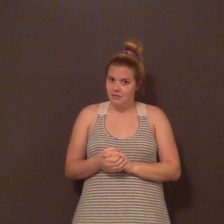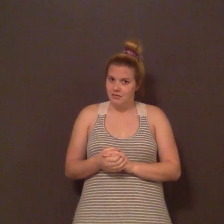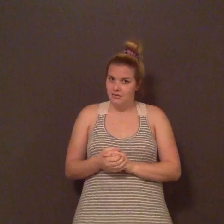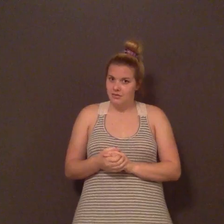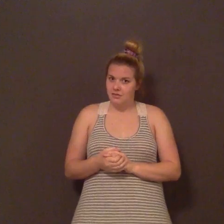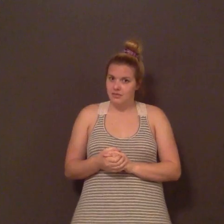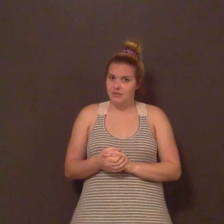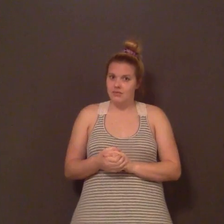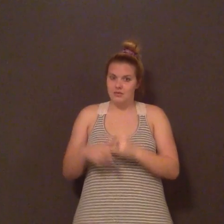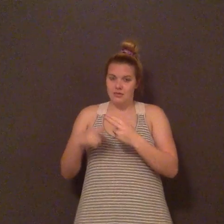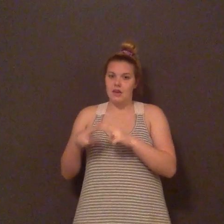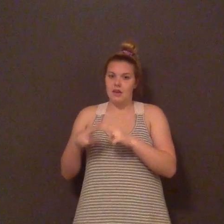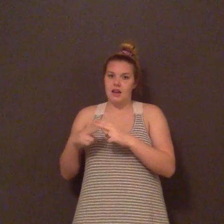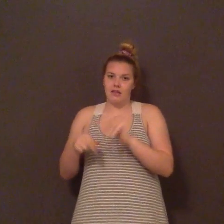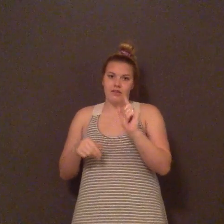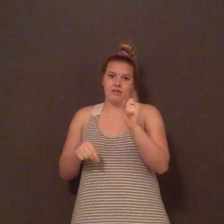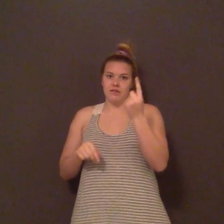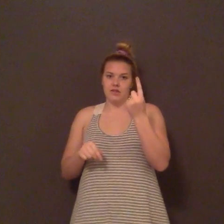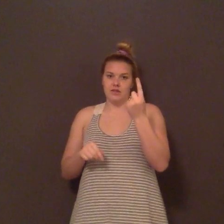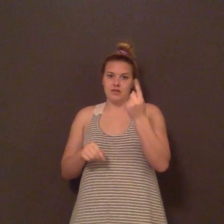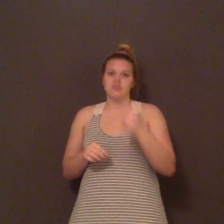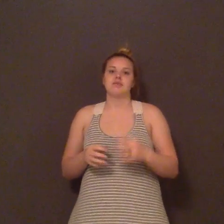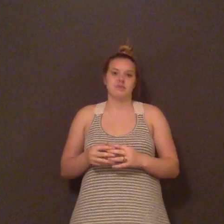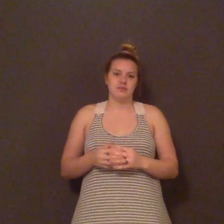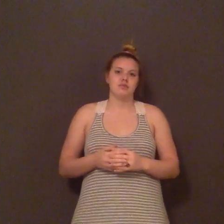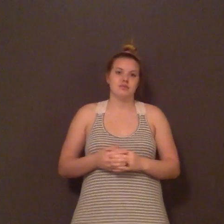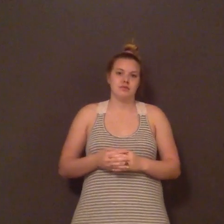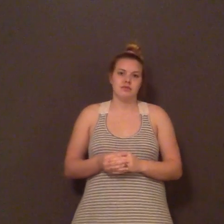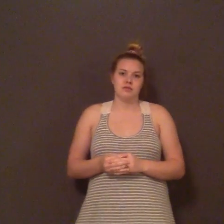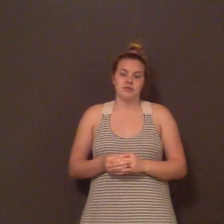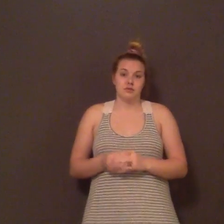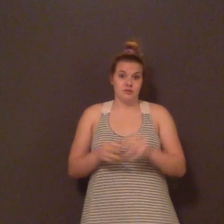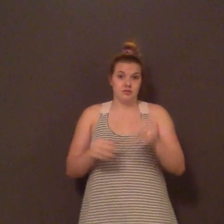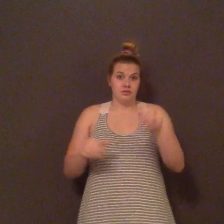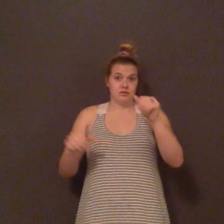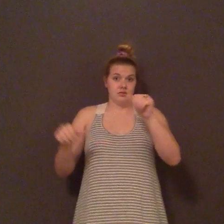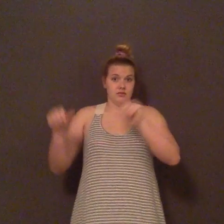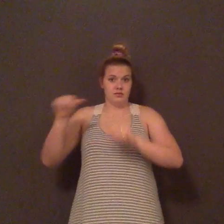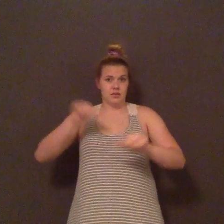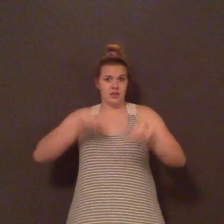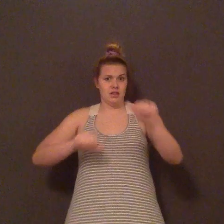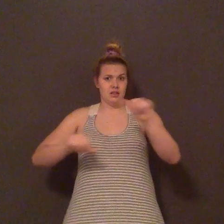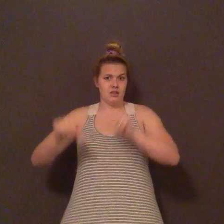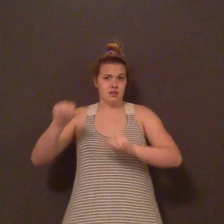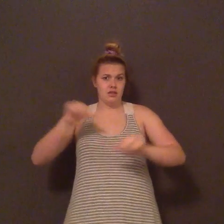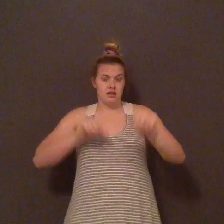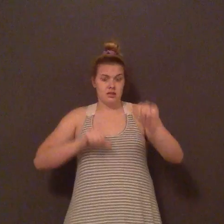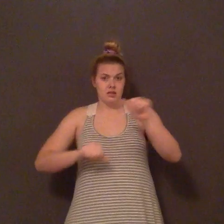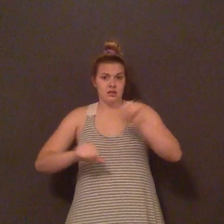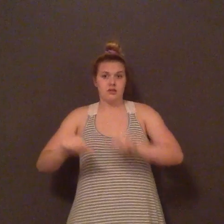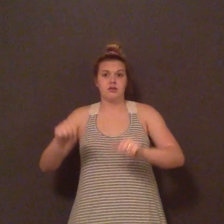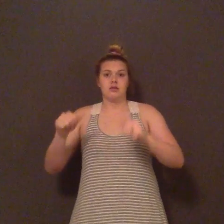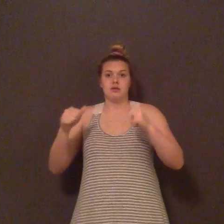the egg. The egg came first. Scientific research of the fossil record and the diversity and similarity of